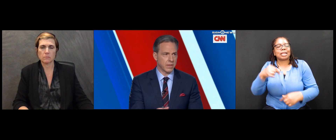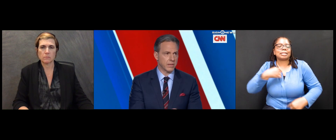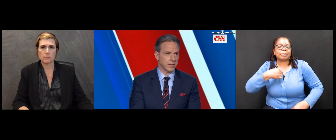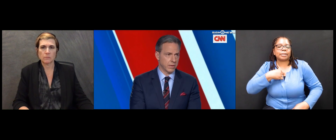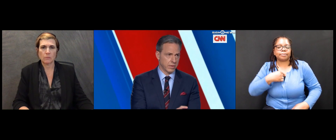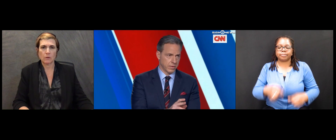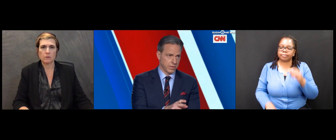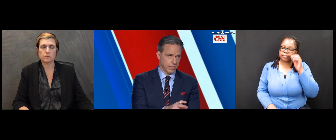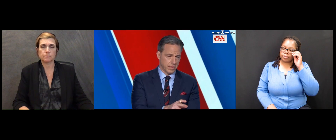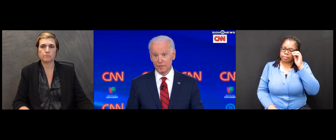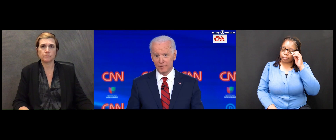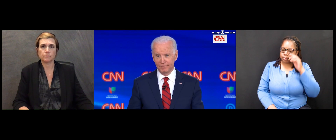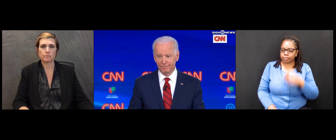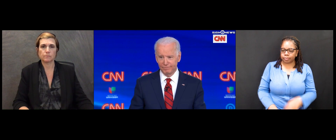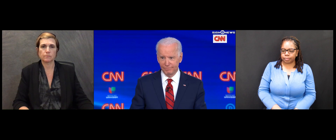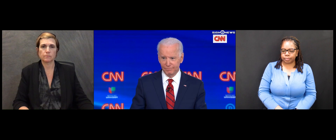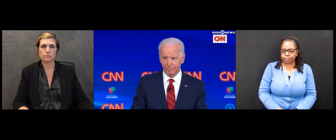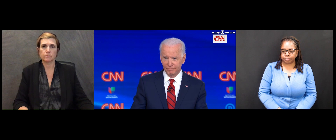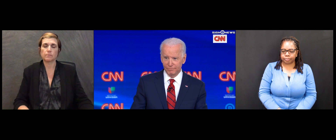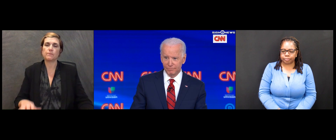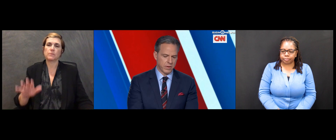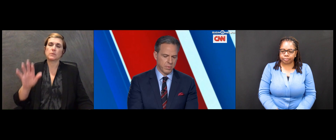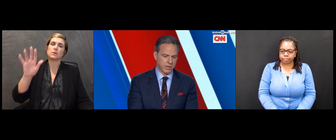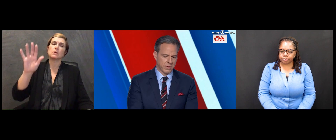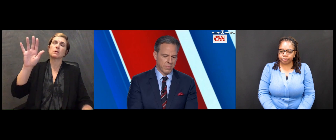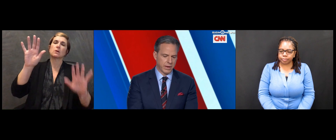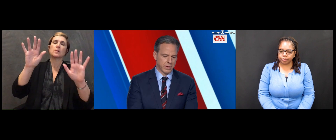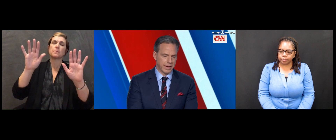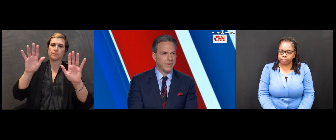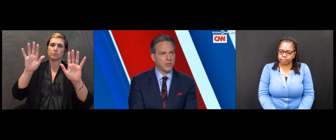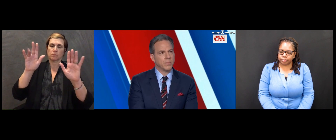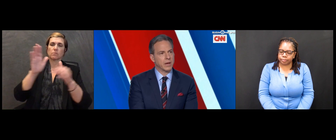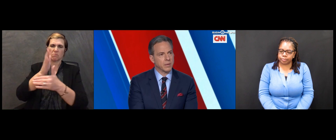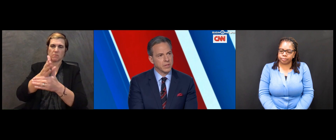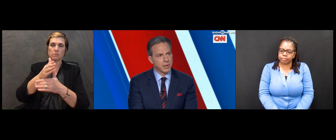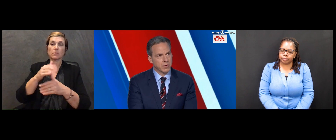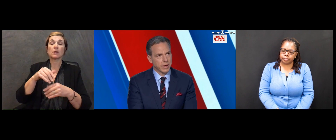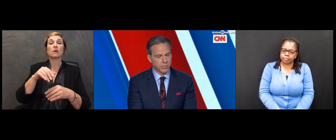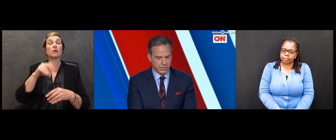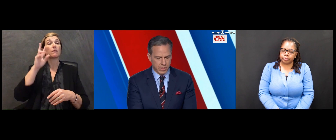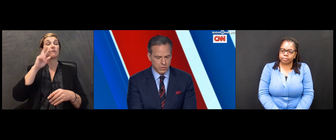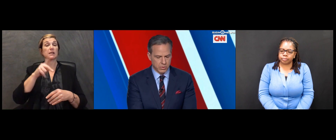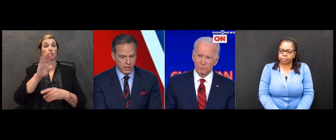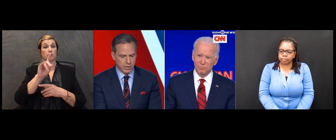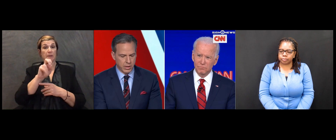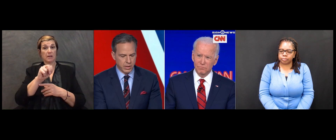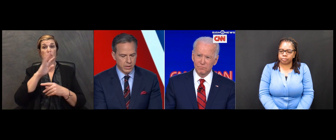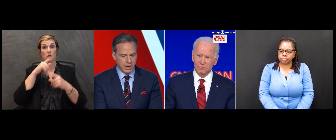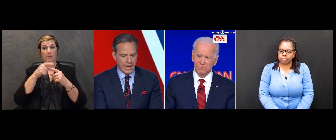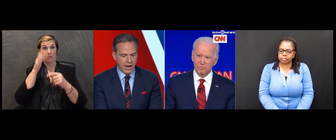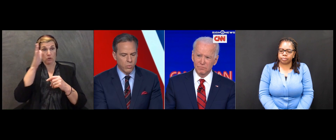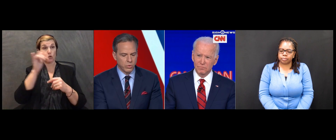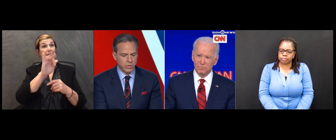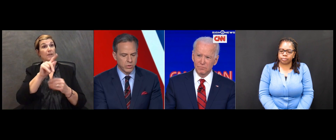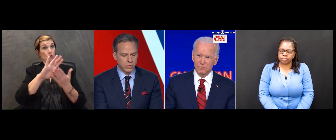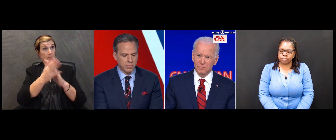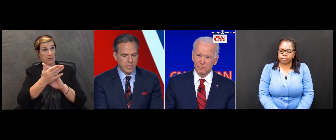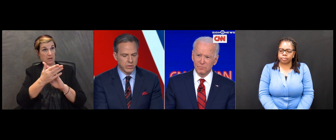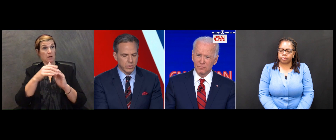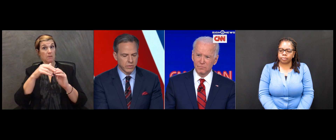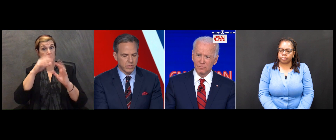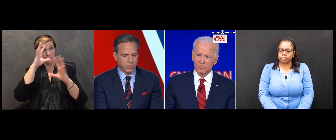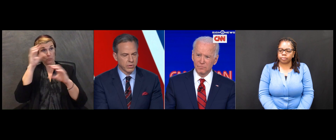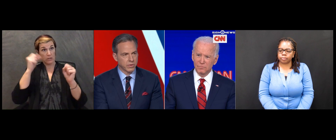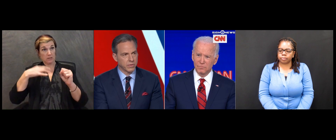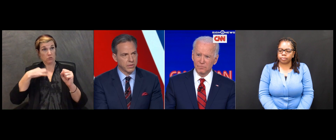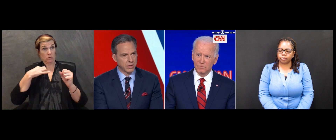campaign is $44. Let's talk about the future, Vice President Biden. If you become the Democratic presidential nominee, how will you